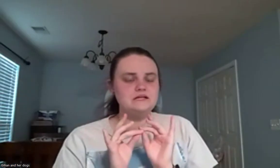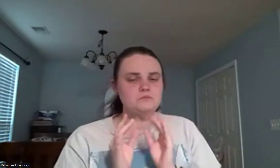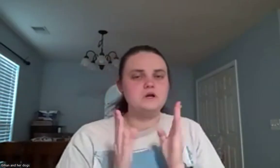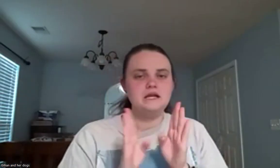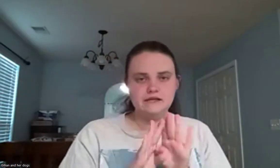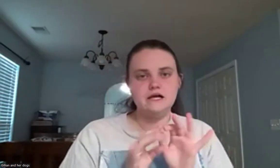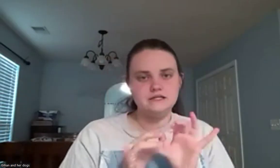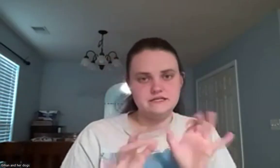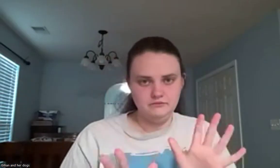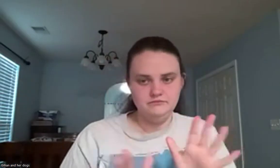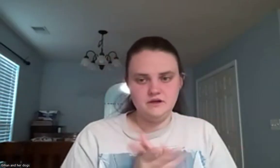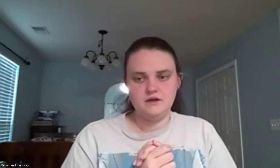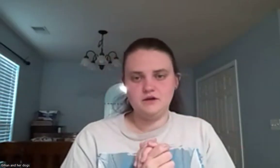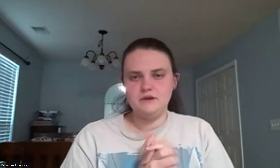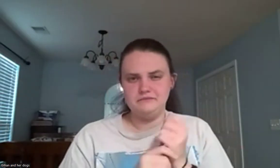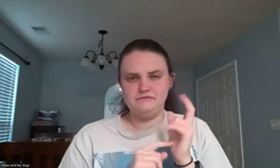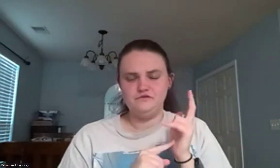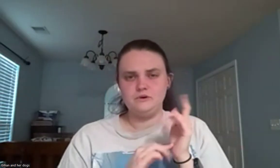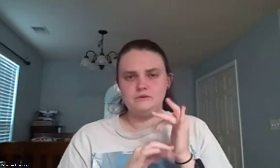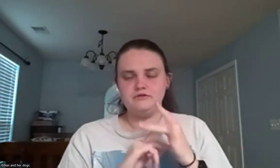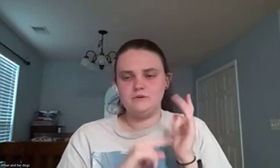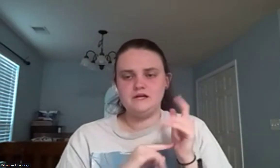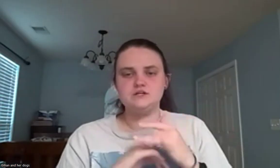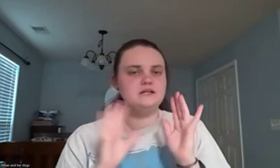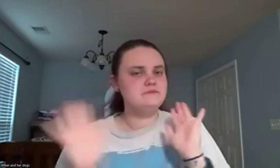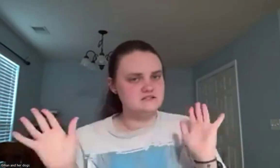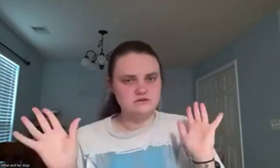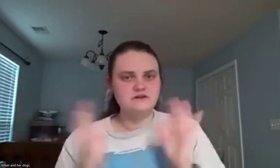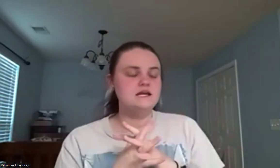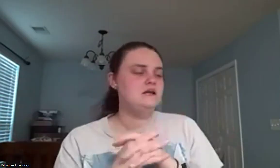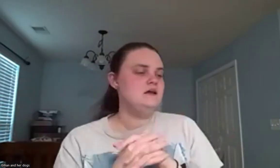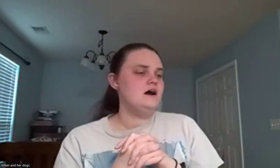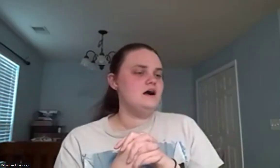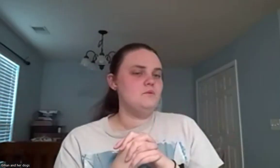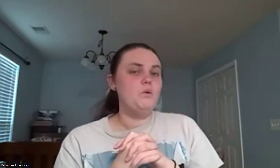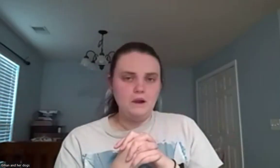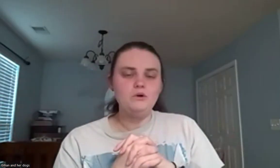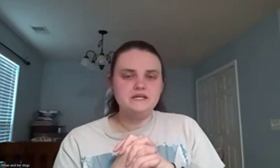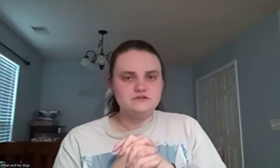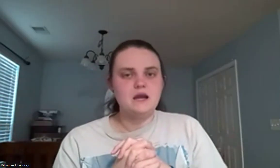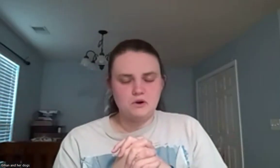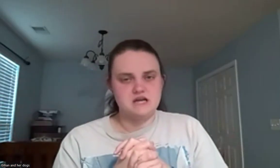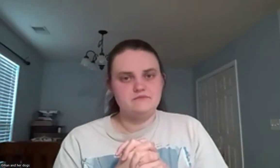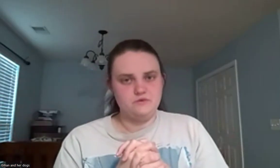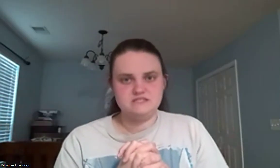we're going to end class now. I know we're about 3 minutes early. That's totally fine. We will be using up our time the rest of these